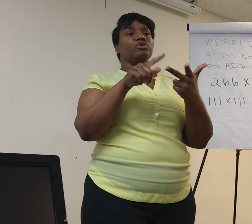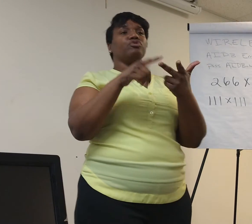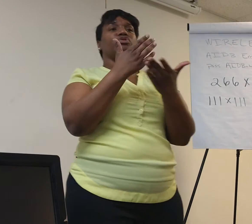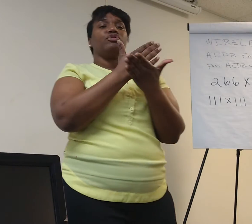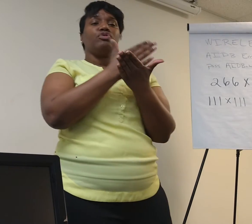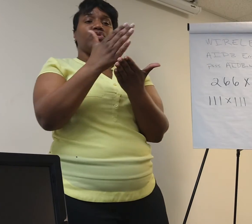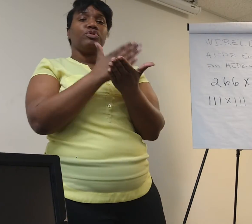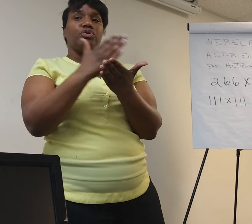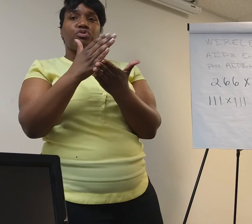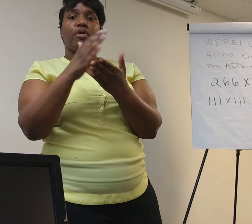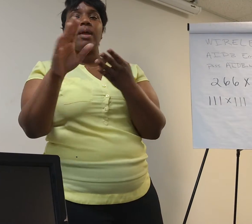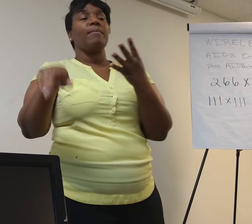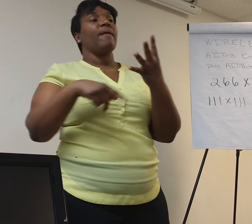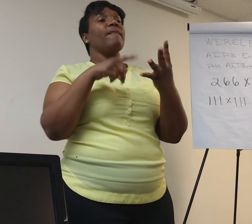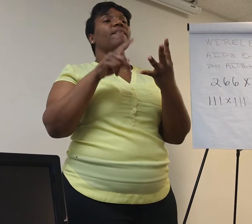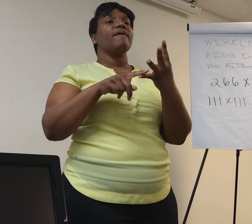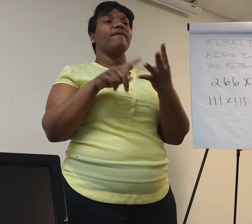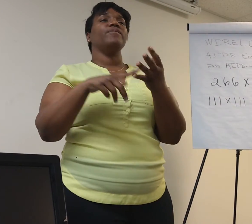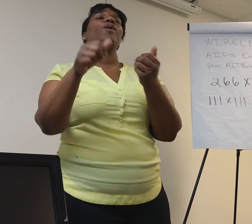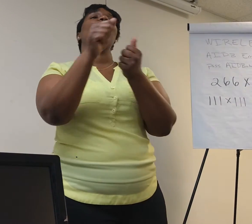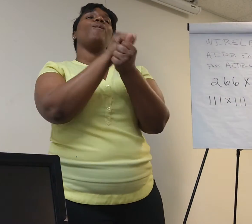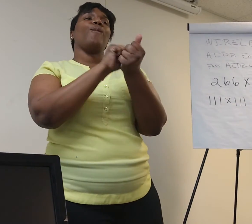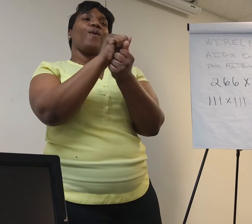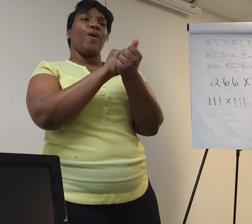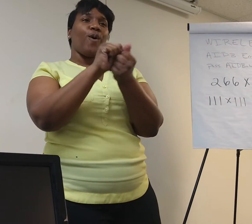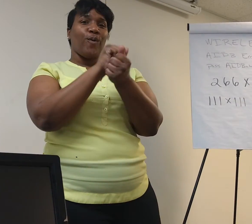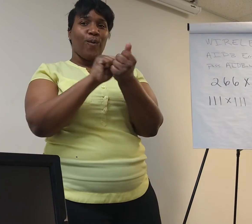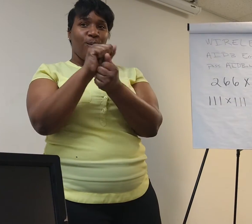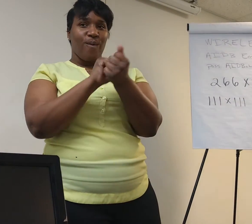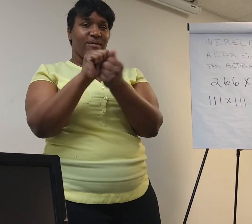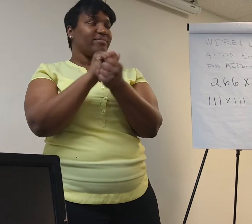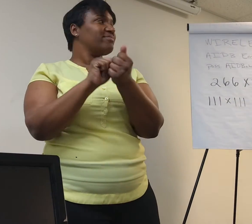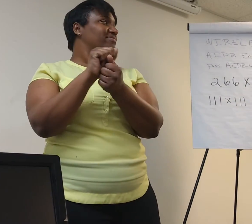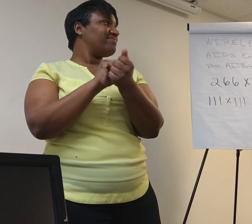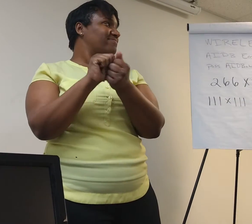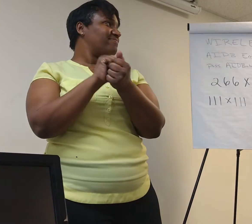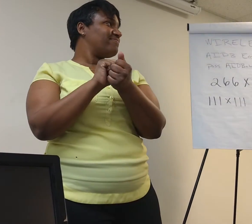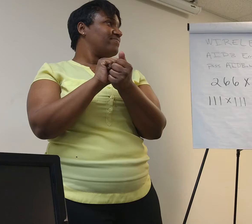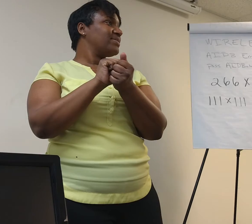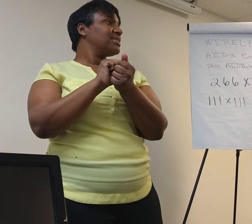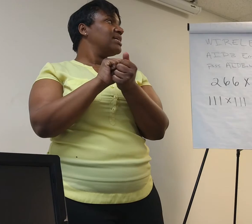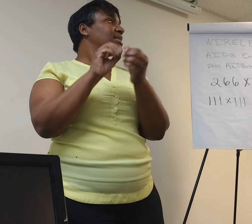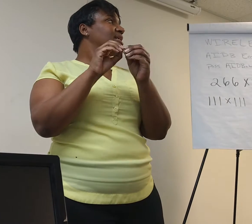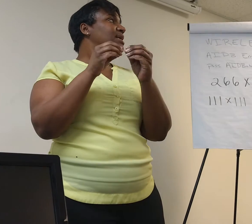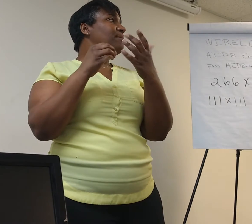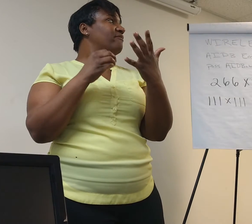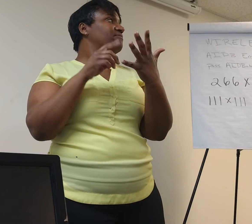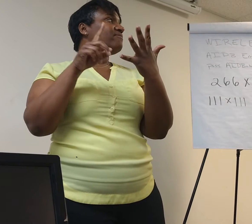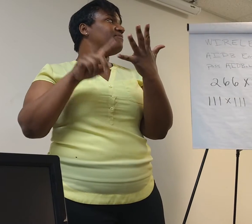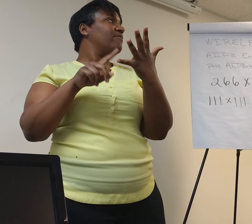going to do? We're going to wash it. That's number 4. Then we're going to rinse it for number